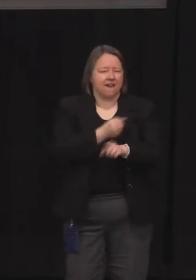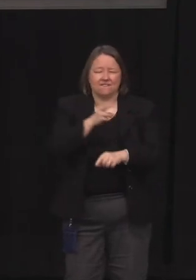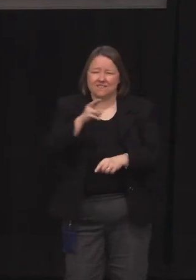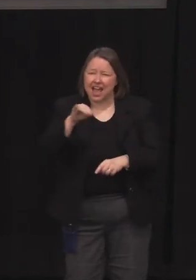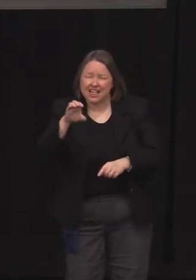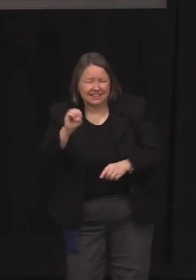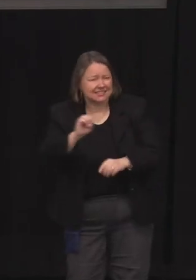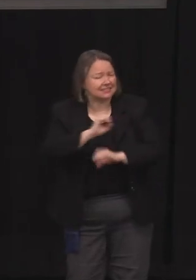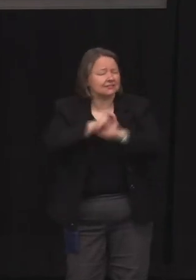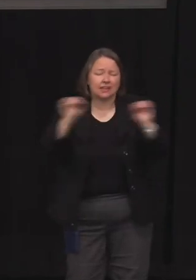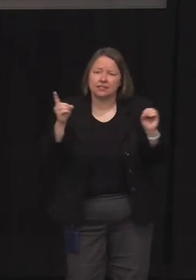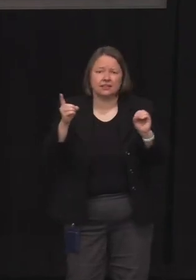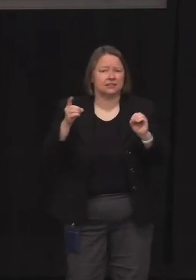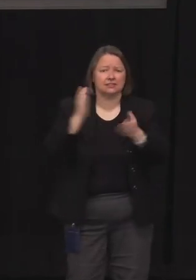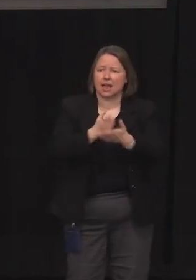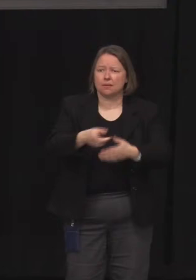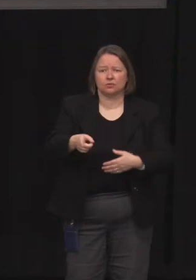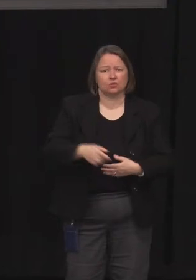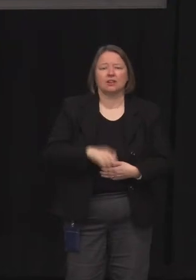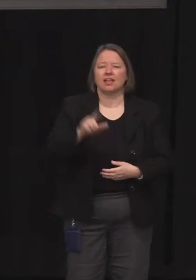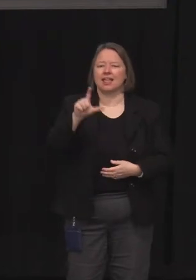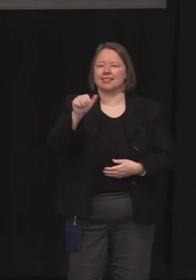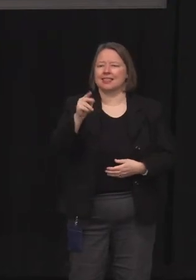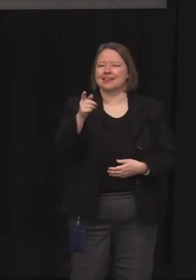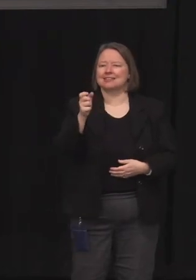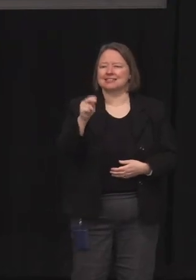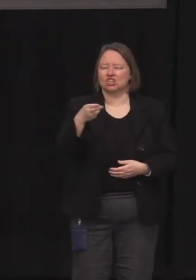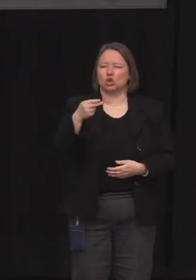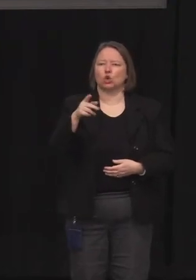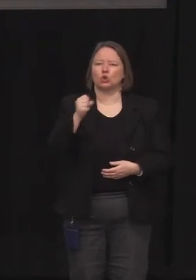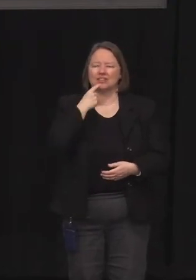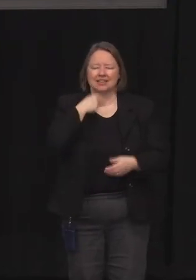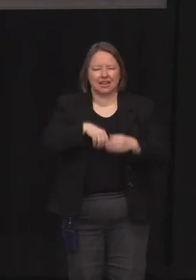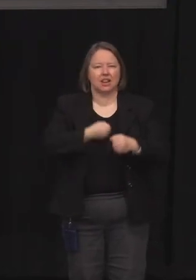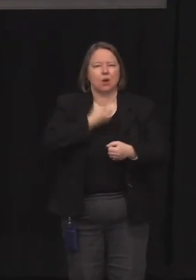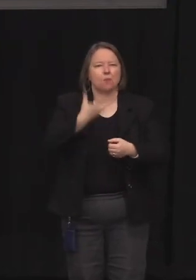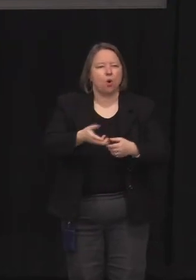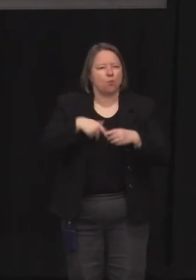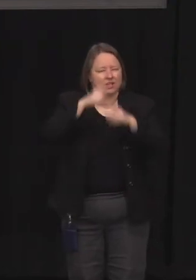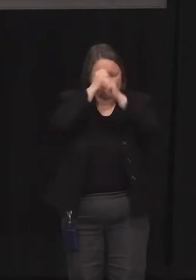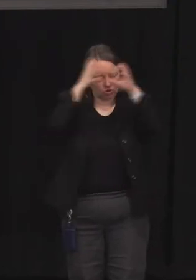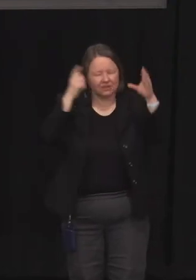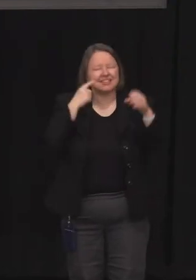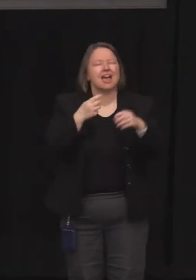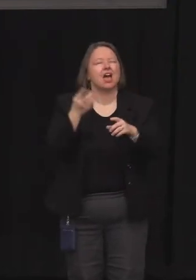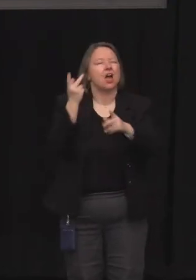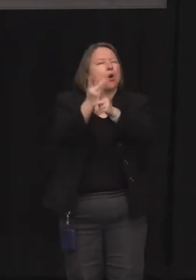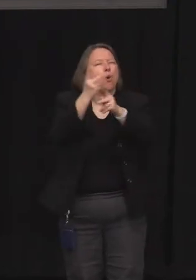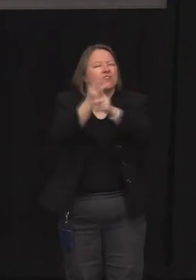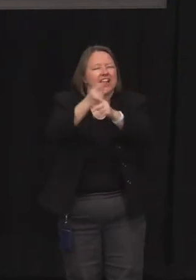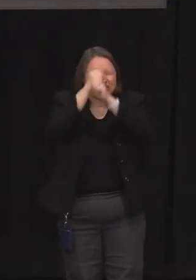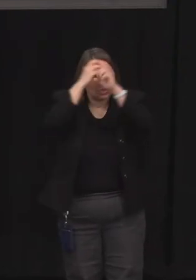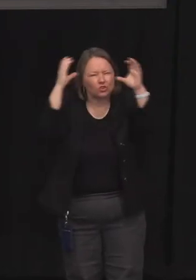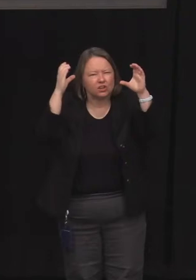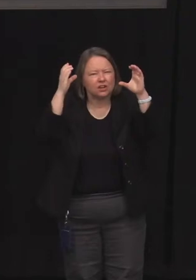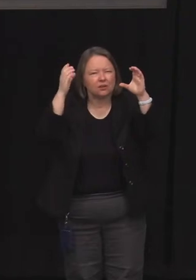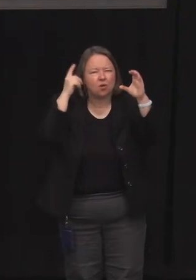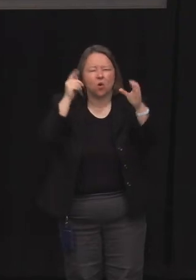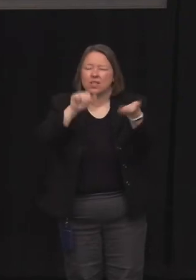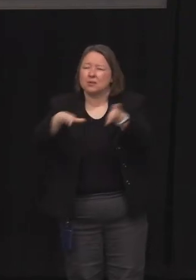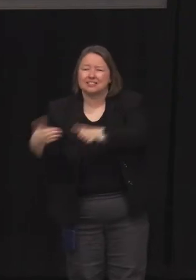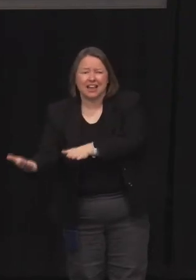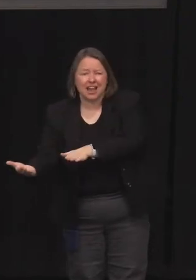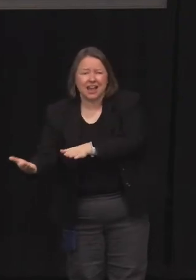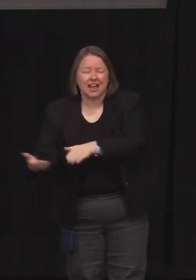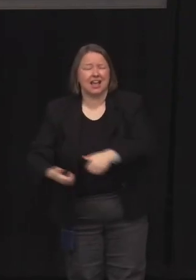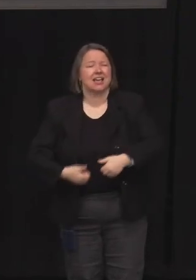anything. Like Langston Hughes declared in his poem entitled Dreams, hold fast to dreams, for if dreams die,